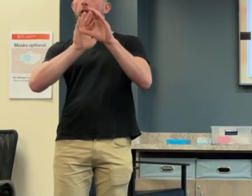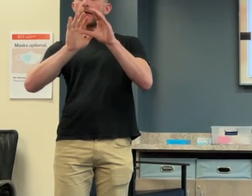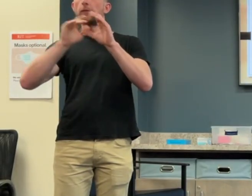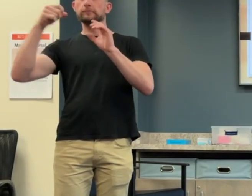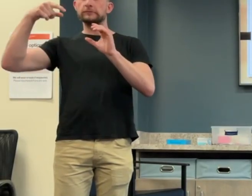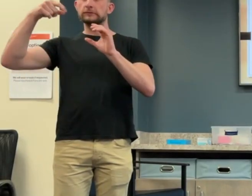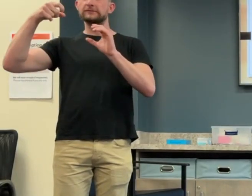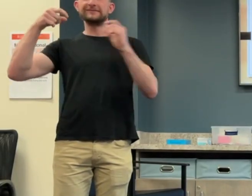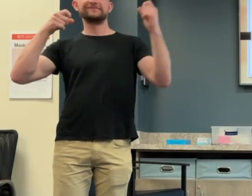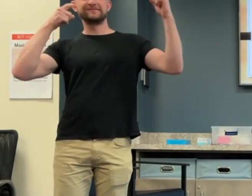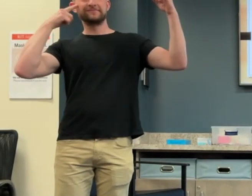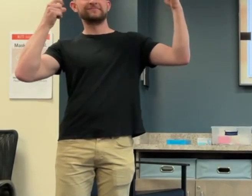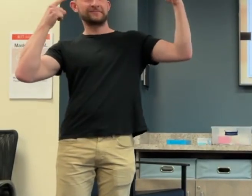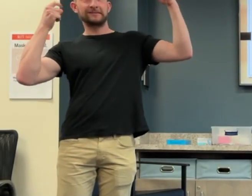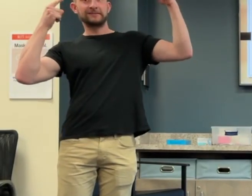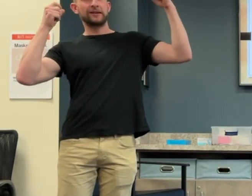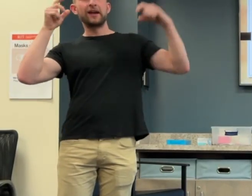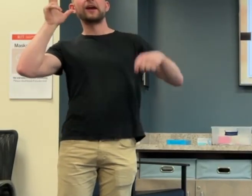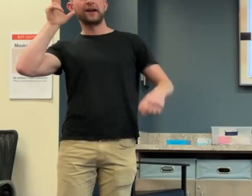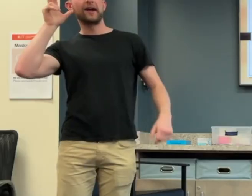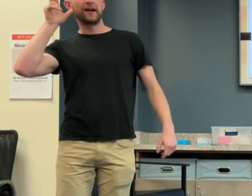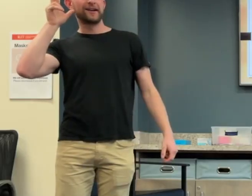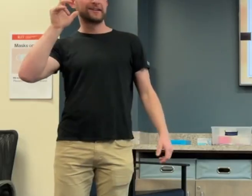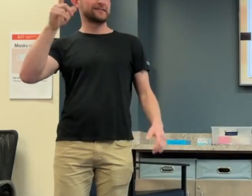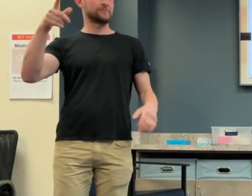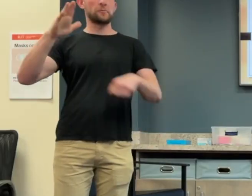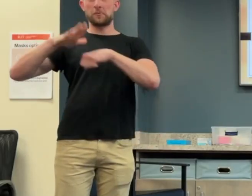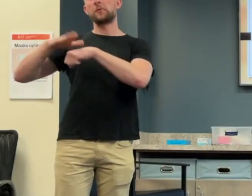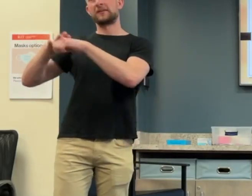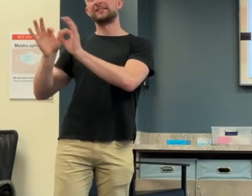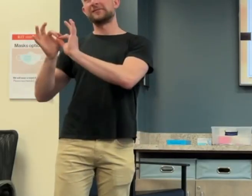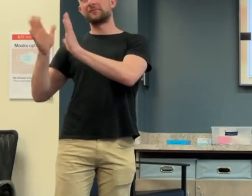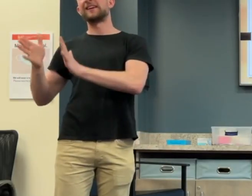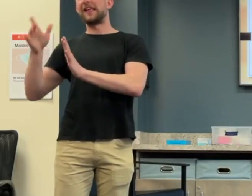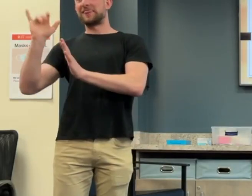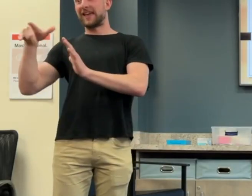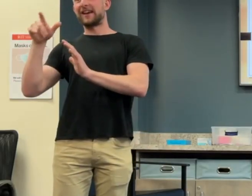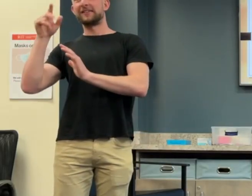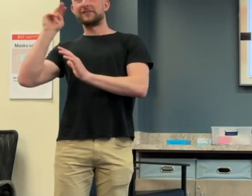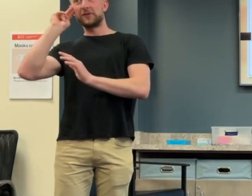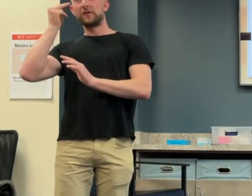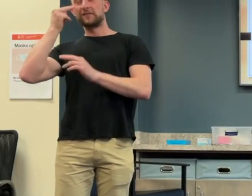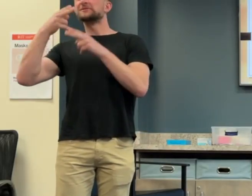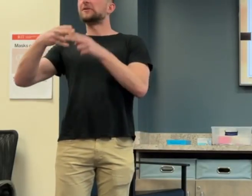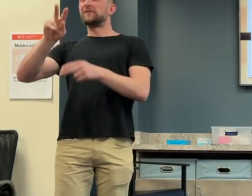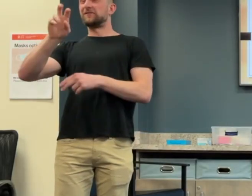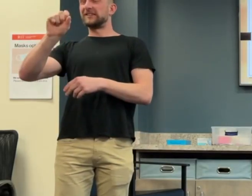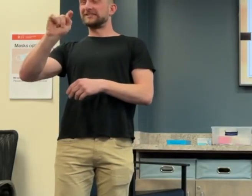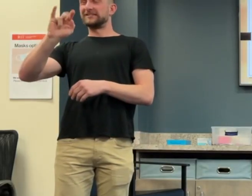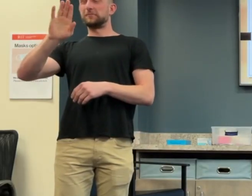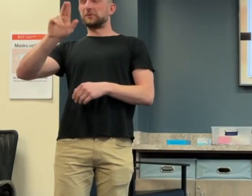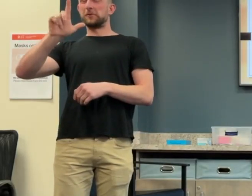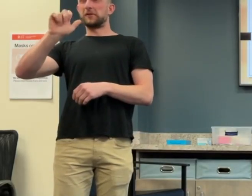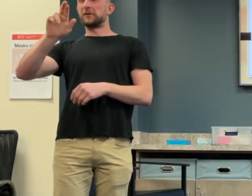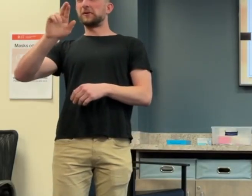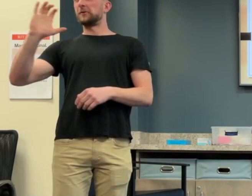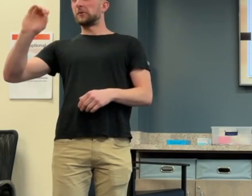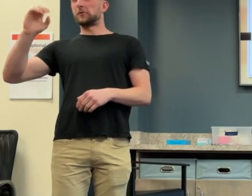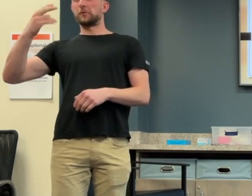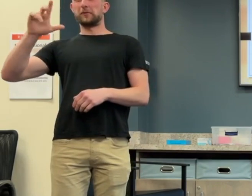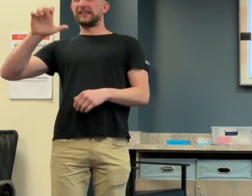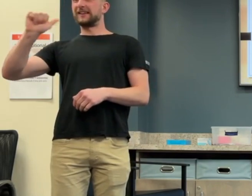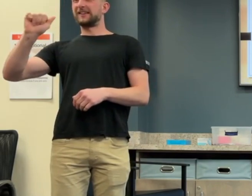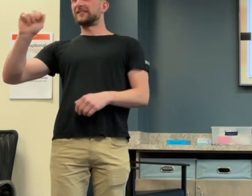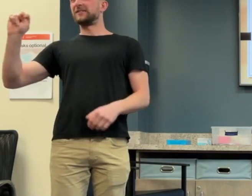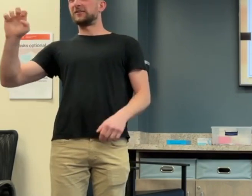Heads up, interpreter, that nerve is called the vestibulocochlear nerve. The layman's term for